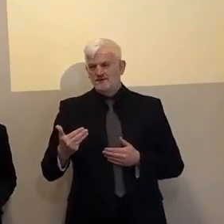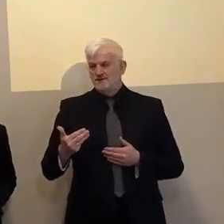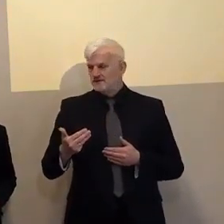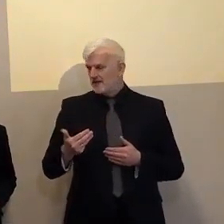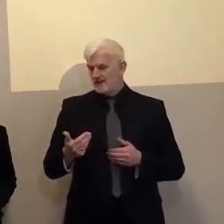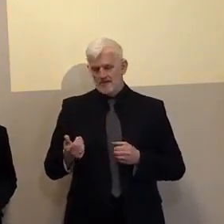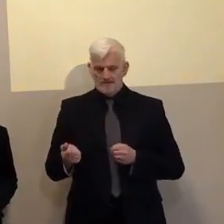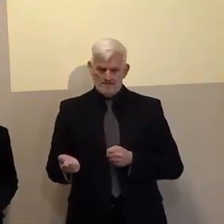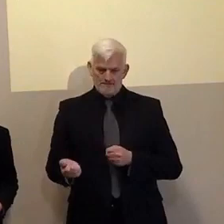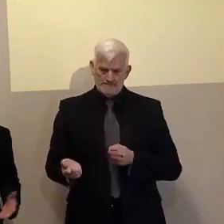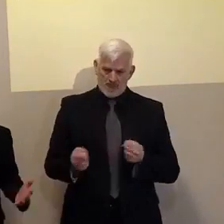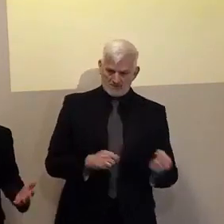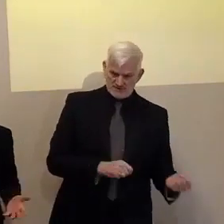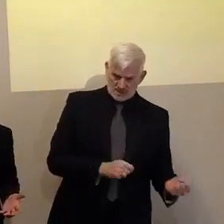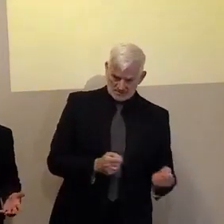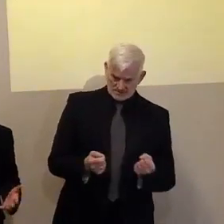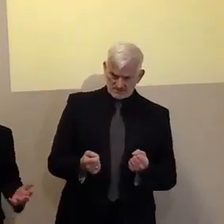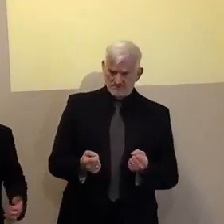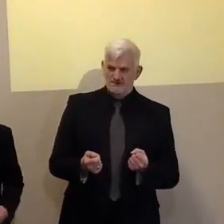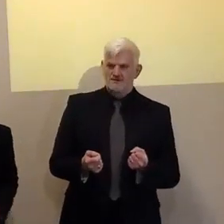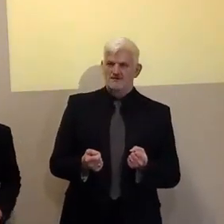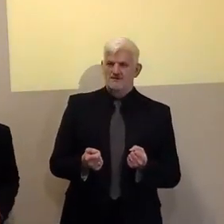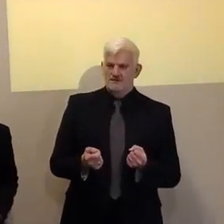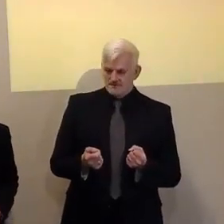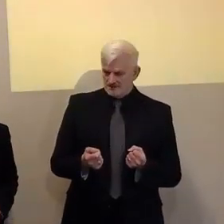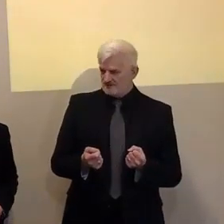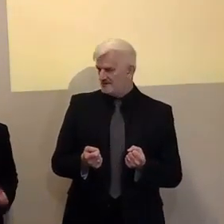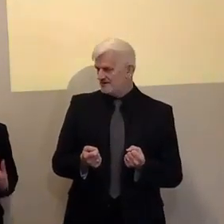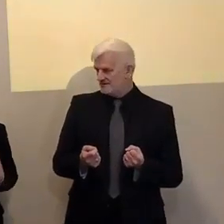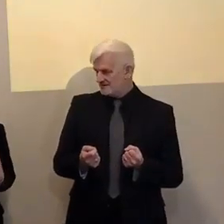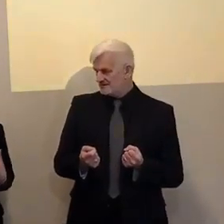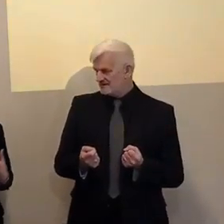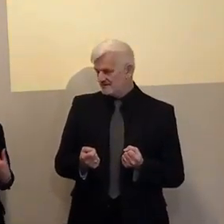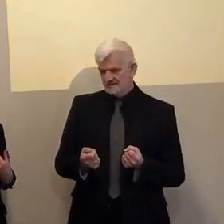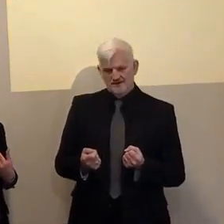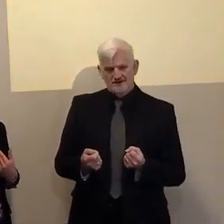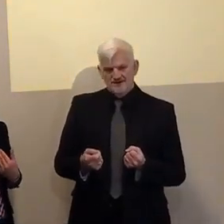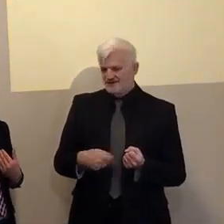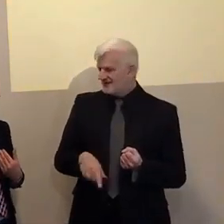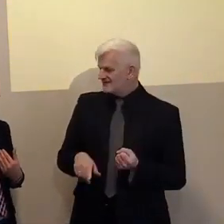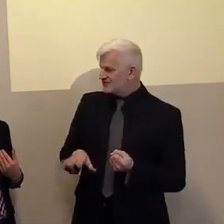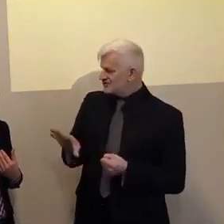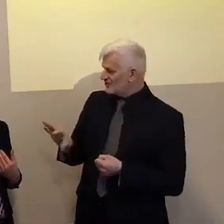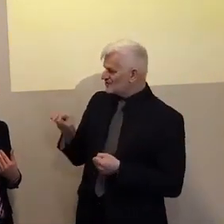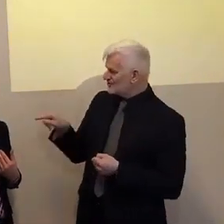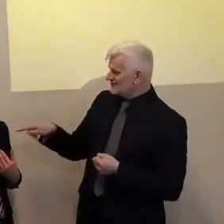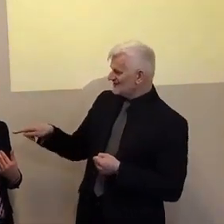and she also eventually met by the person, Mr. John Choi. And it shows you.